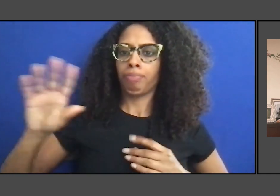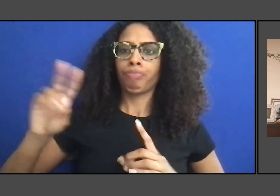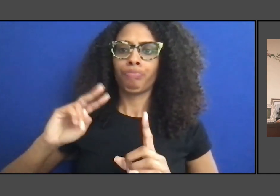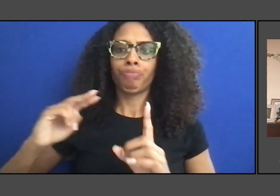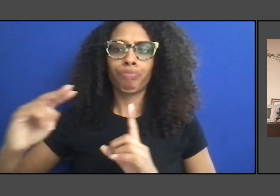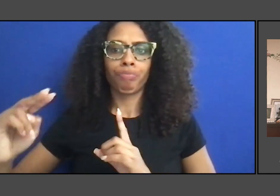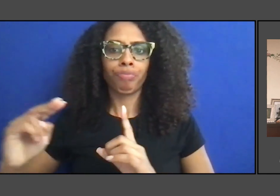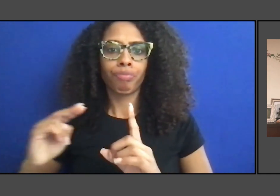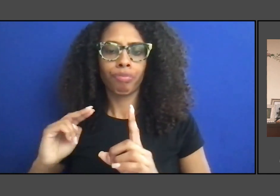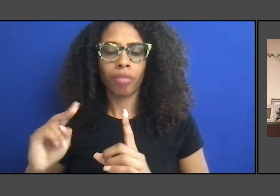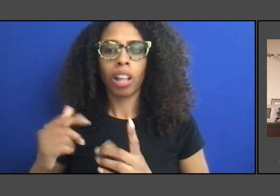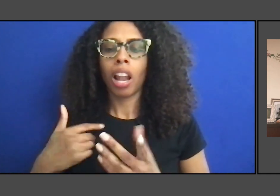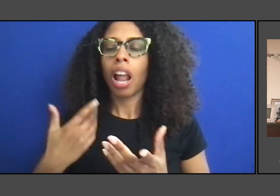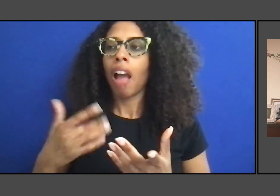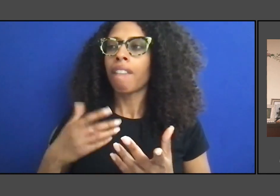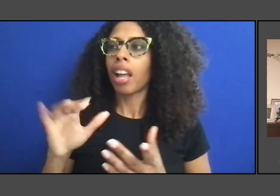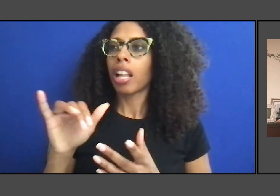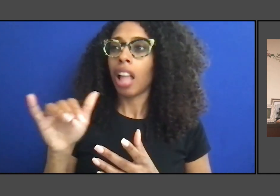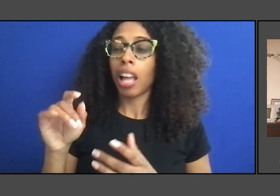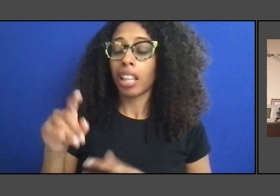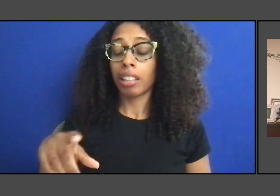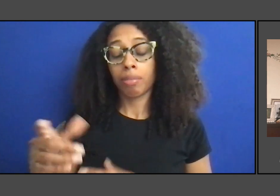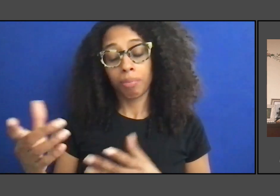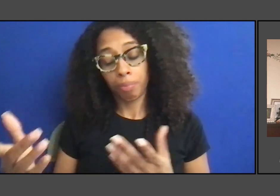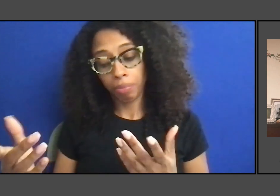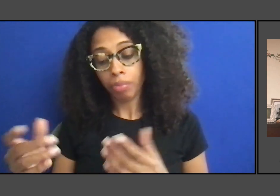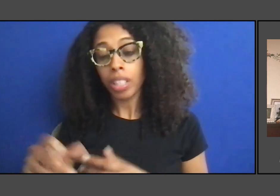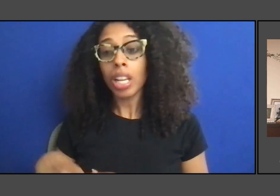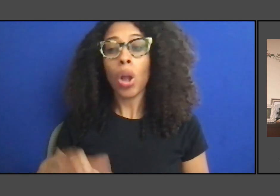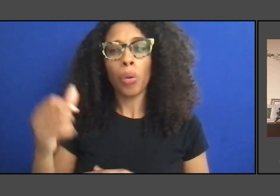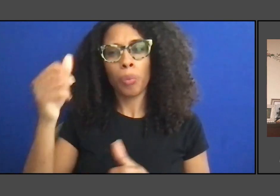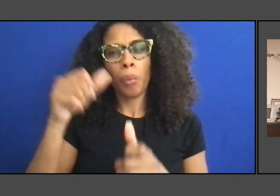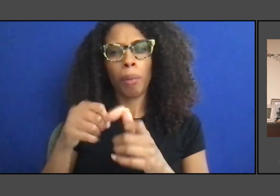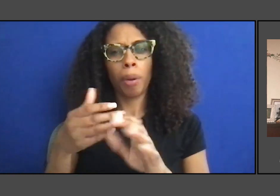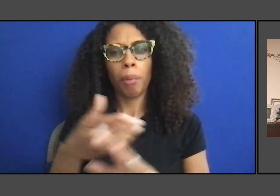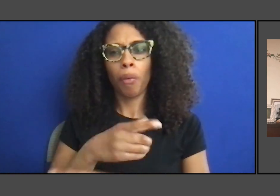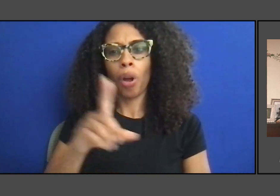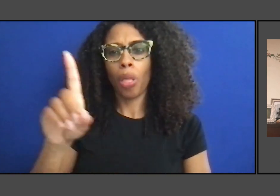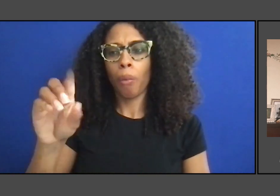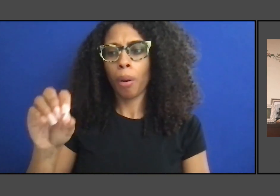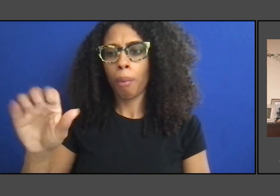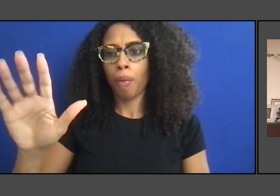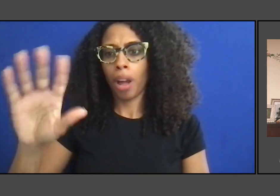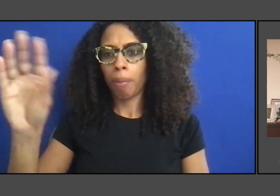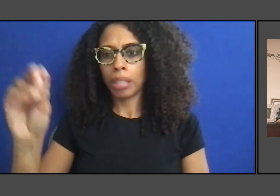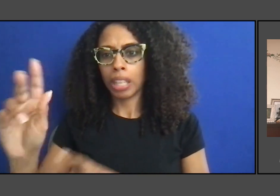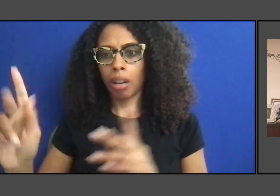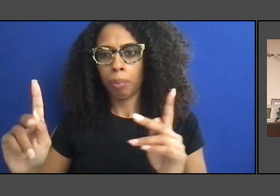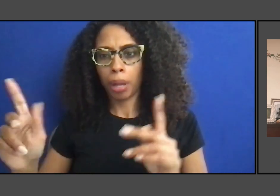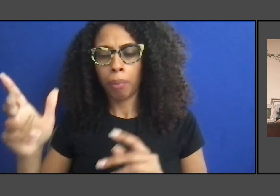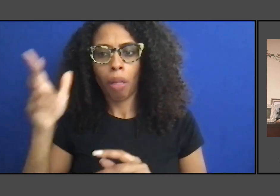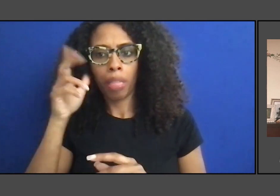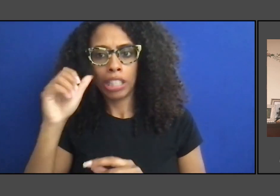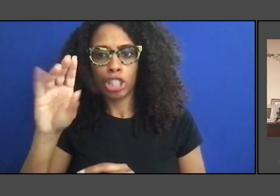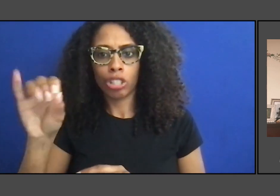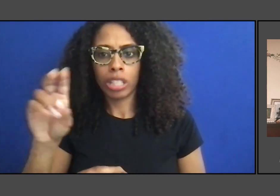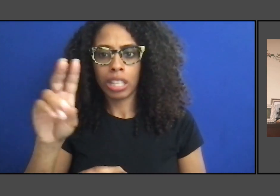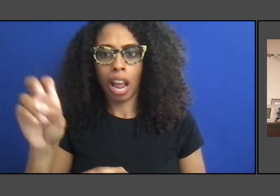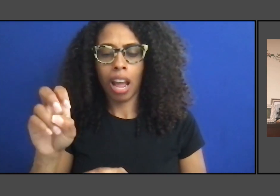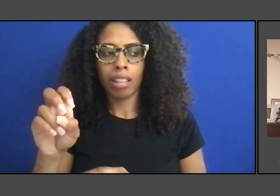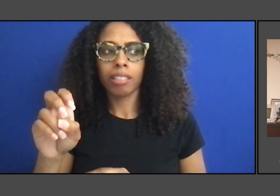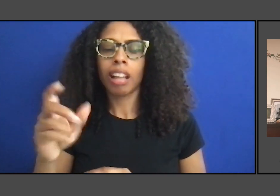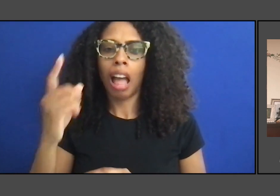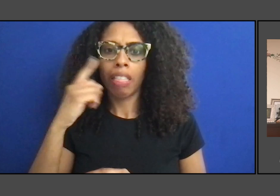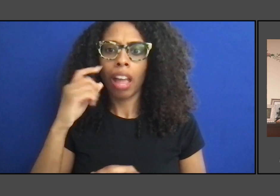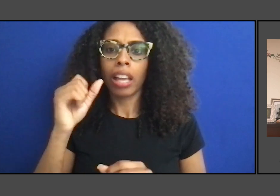make that 1.5% number a little higher, if we can keep, and using technology.